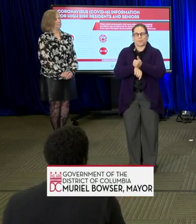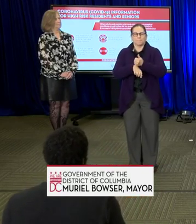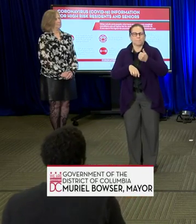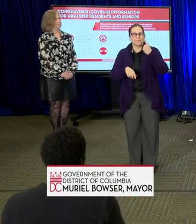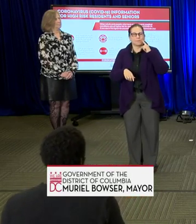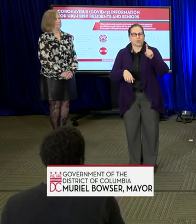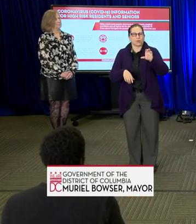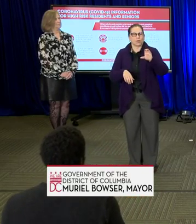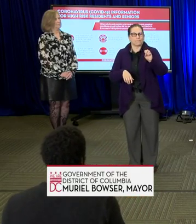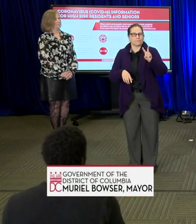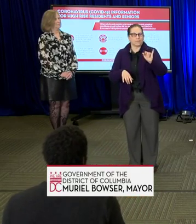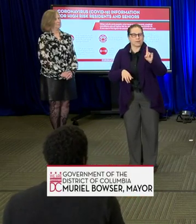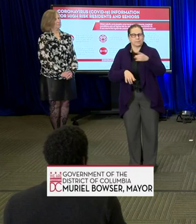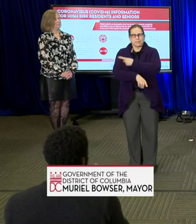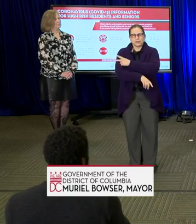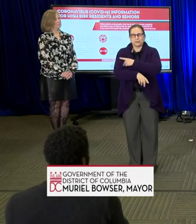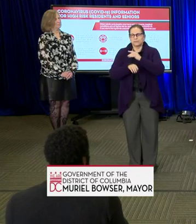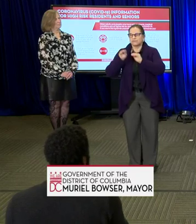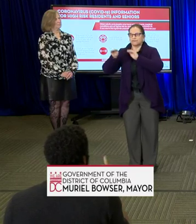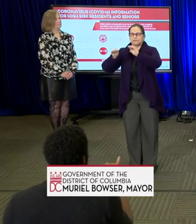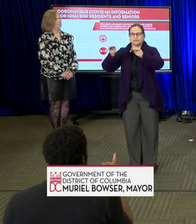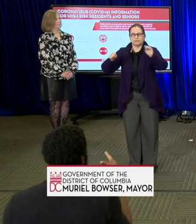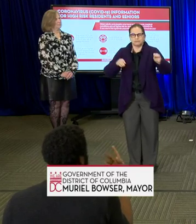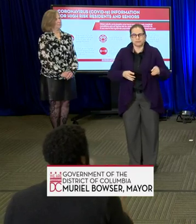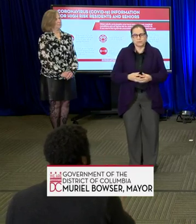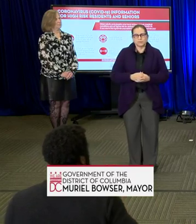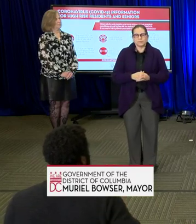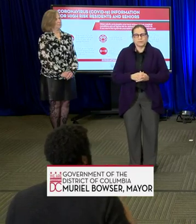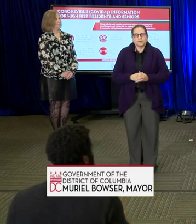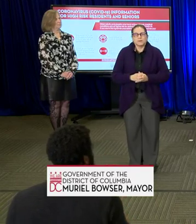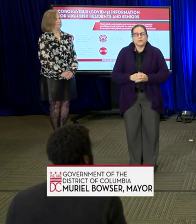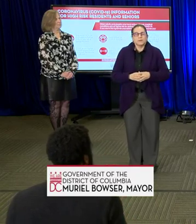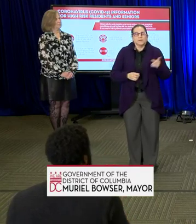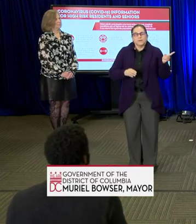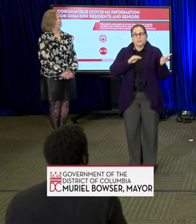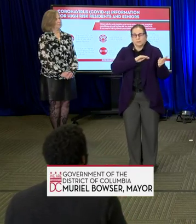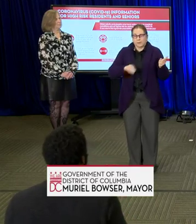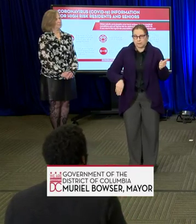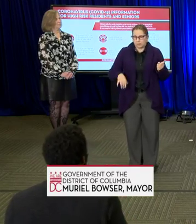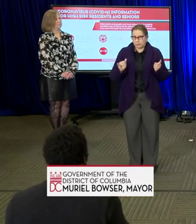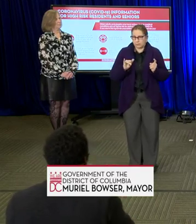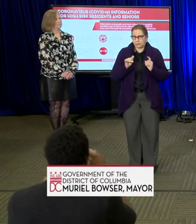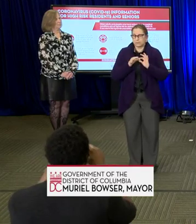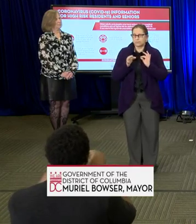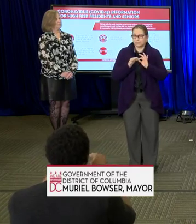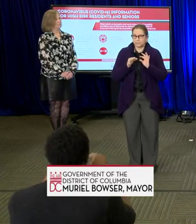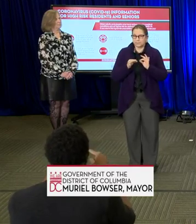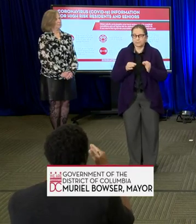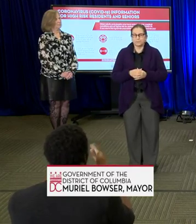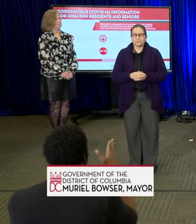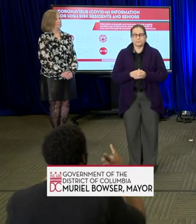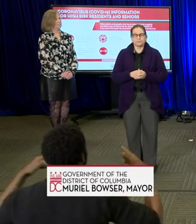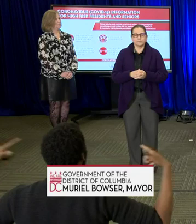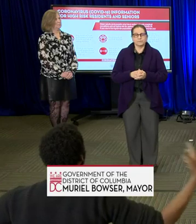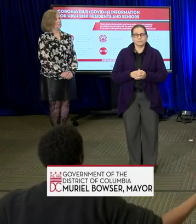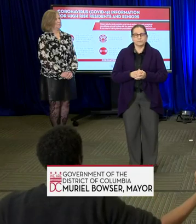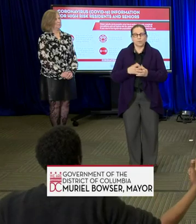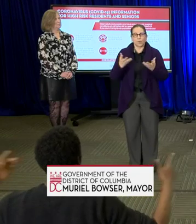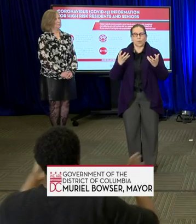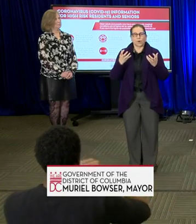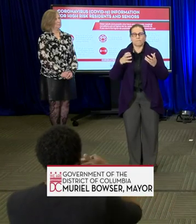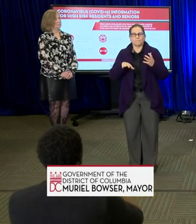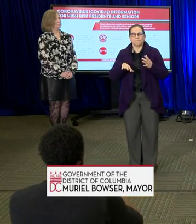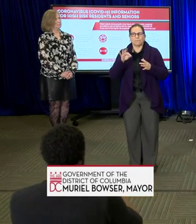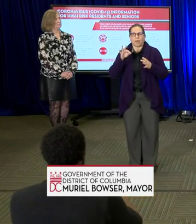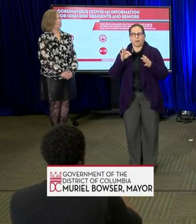on our federal support, as the Mayor mentioned, is to look at opening larger facilities if need